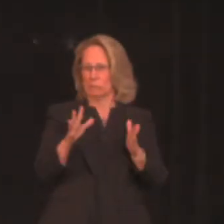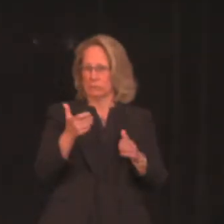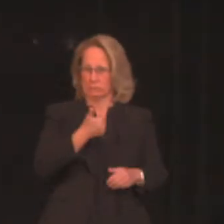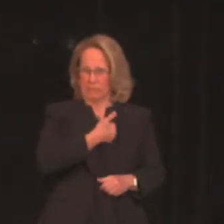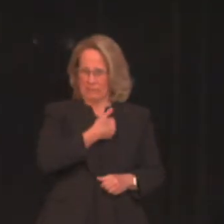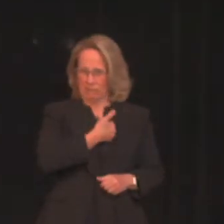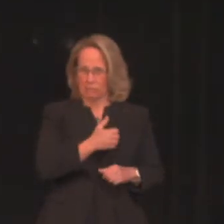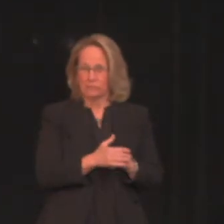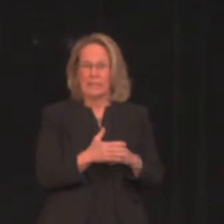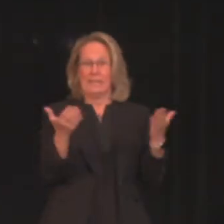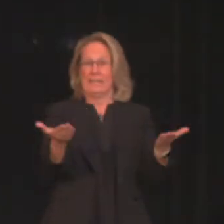and with the students,